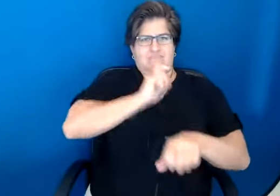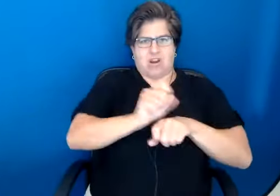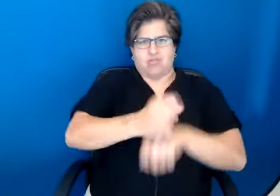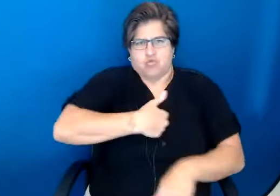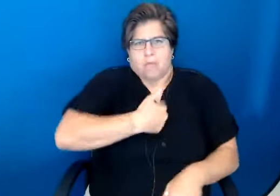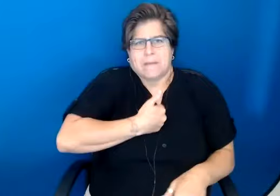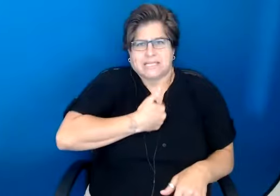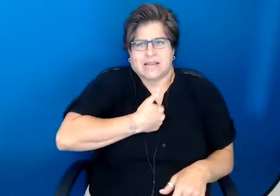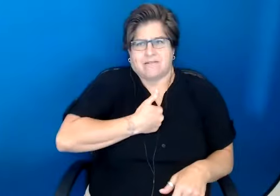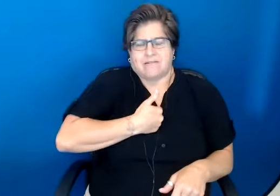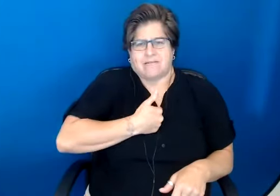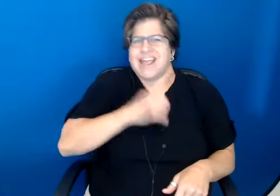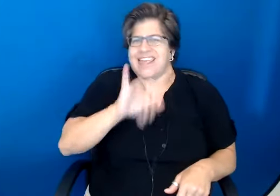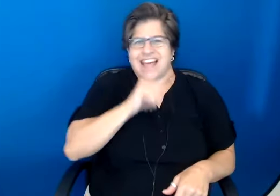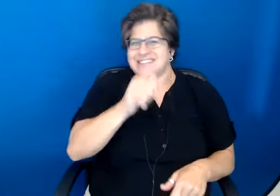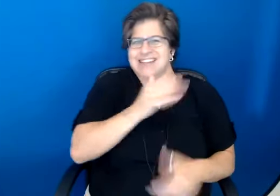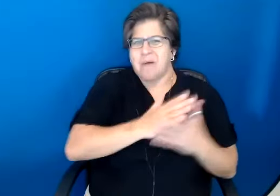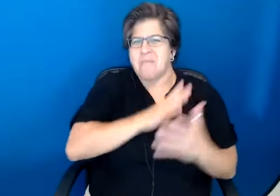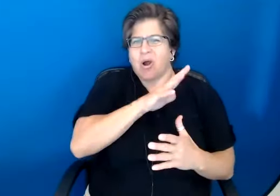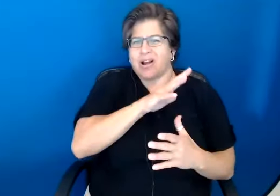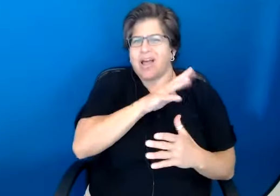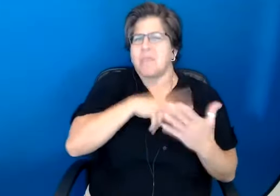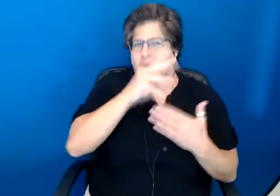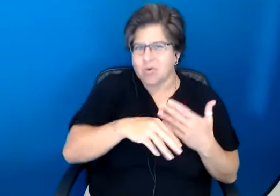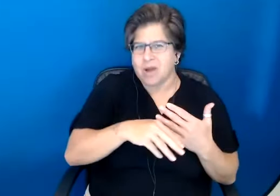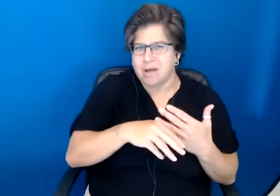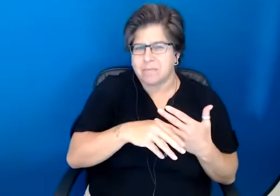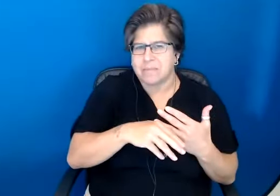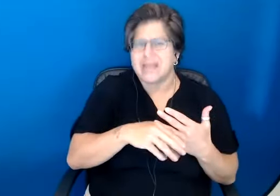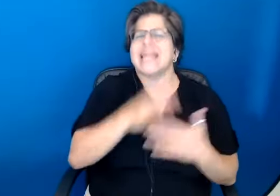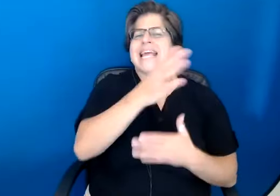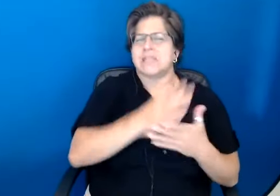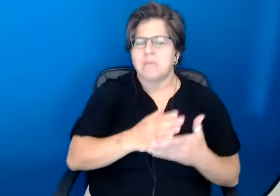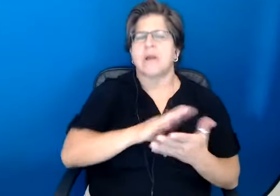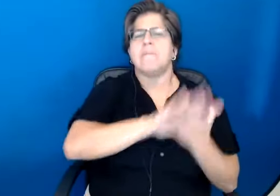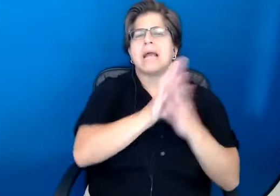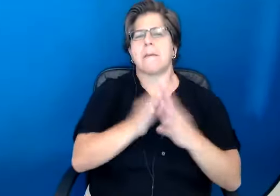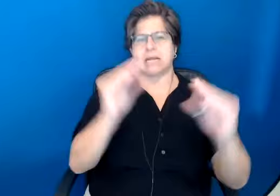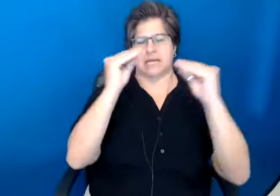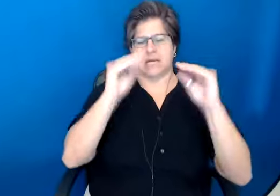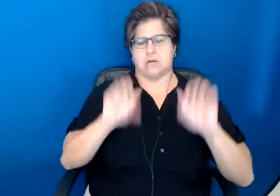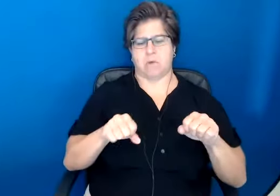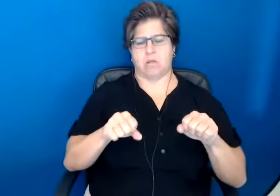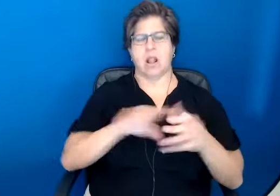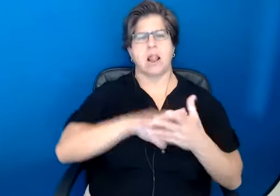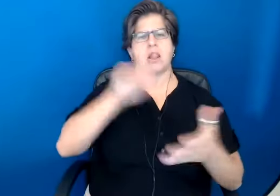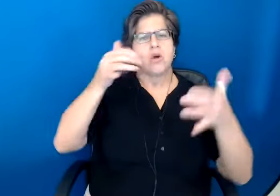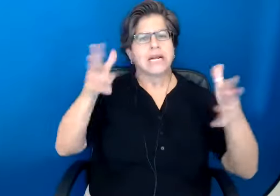being open-minded. And I can spout all that stuff off to somebody else, and I can say, listen, you're not accepting